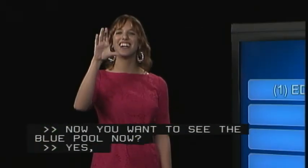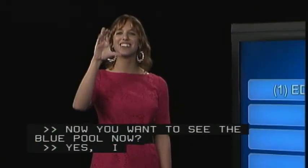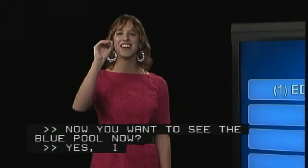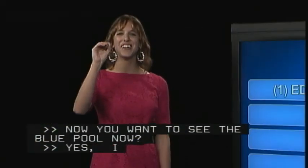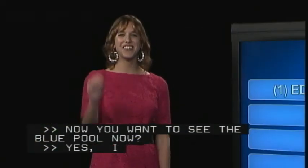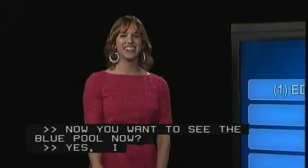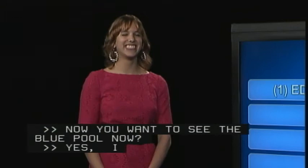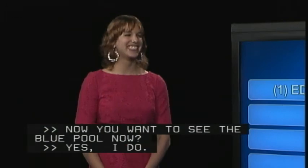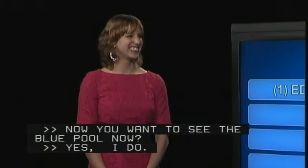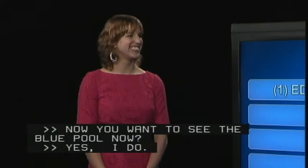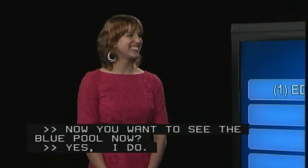EDCO.